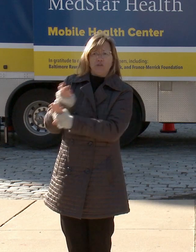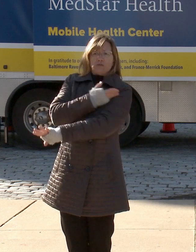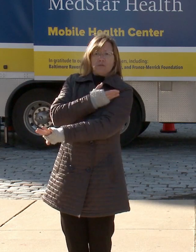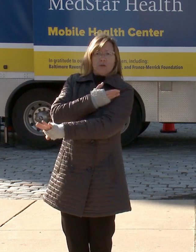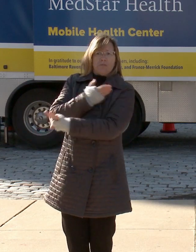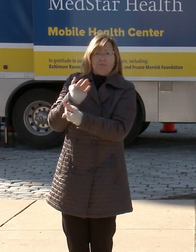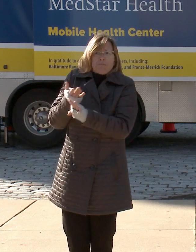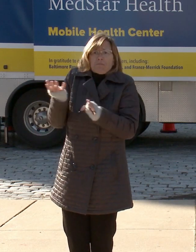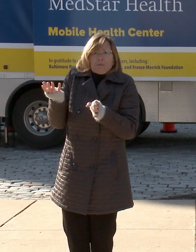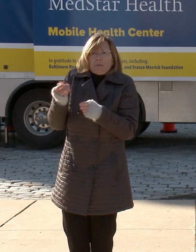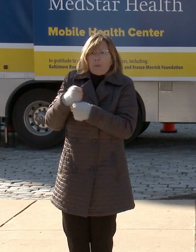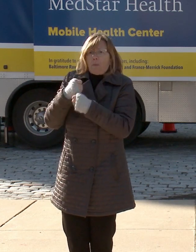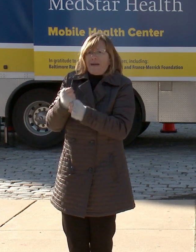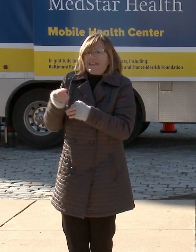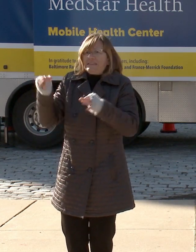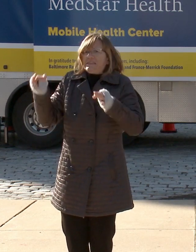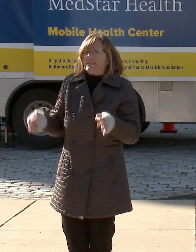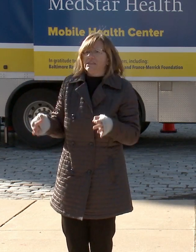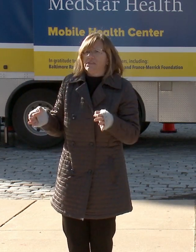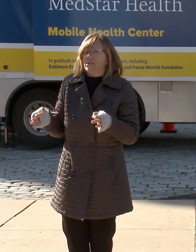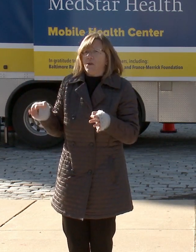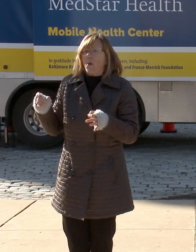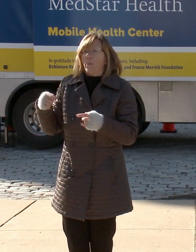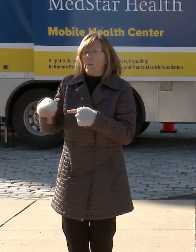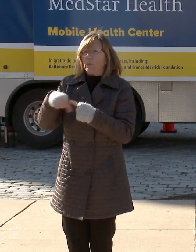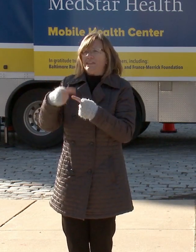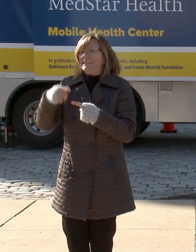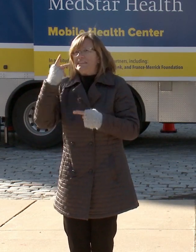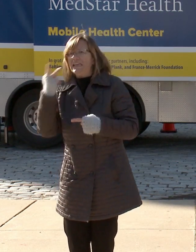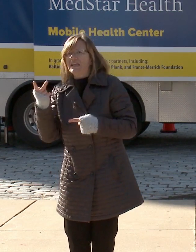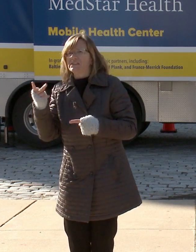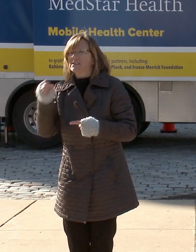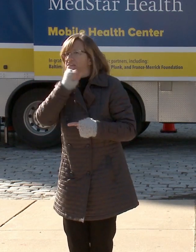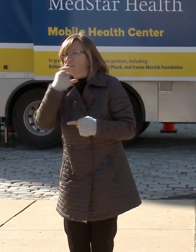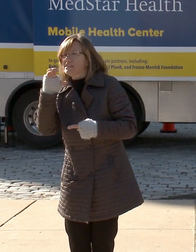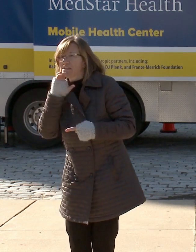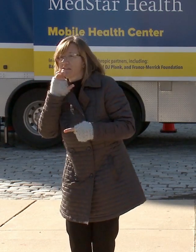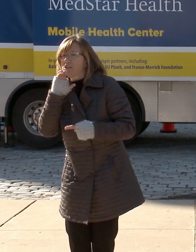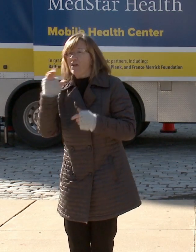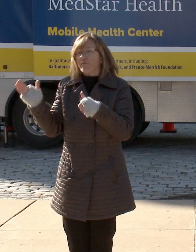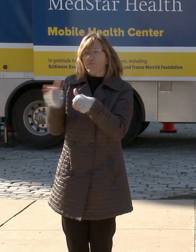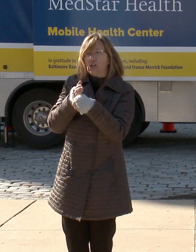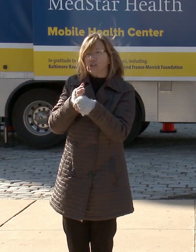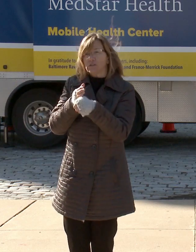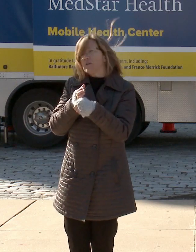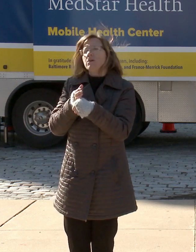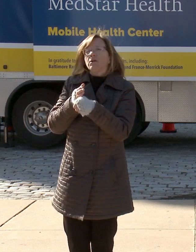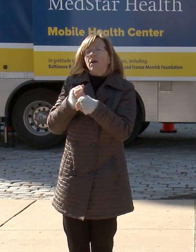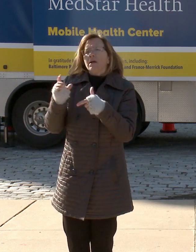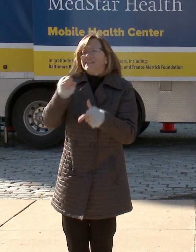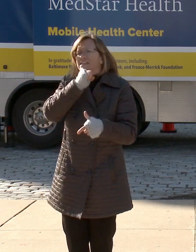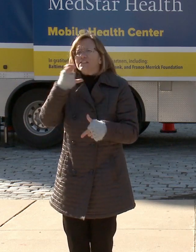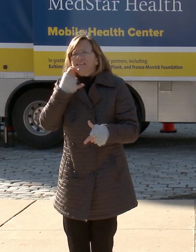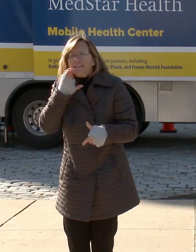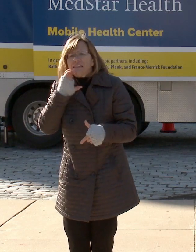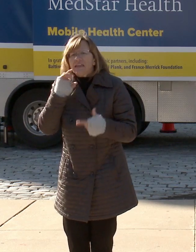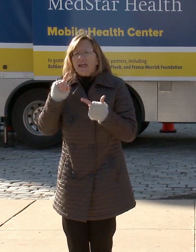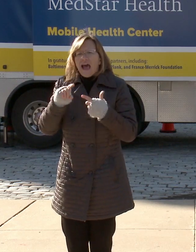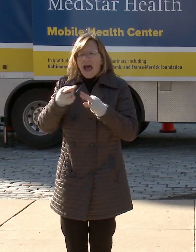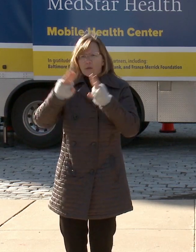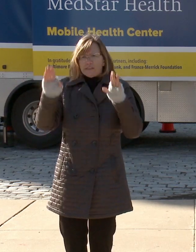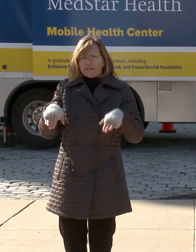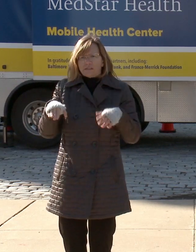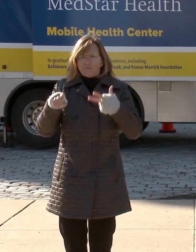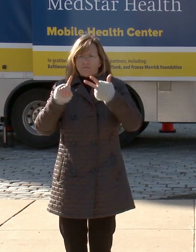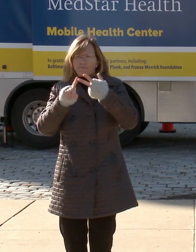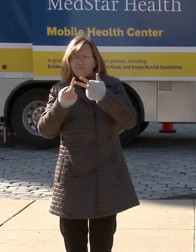decisions internally based on that prioritization that I mentioned, specifically older adults, in this case with the focus on senior housing sites. And then based on what we've been